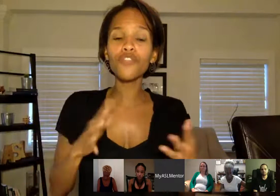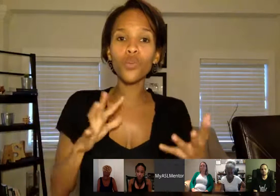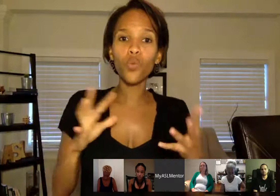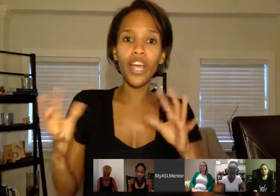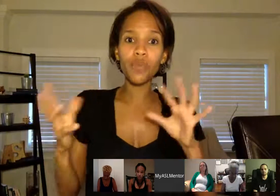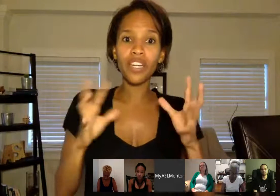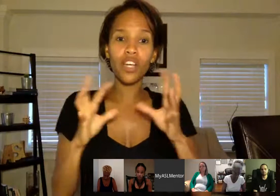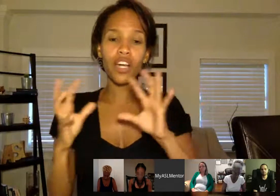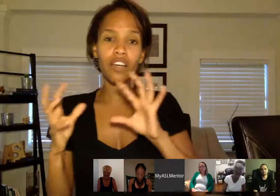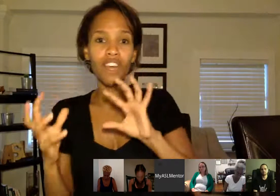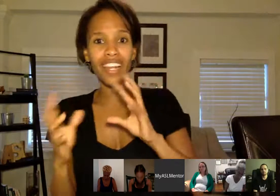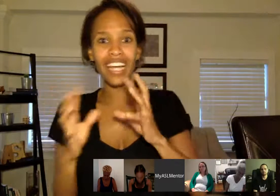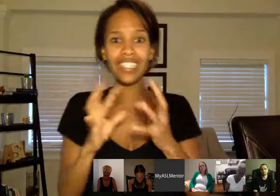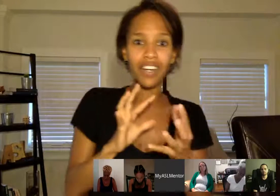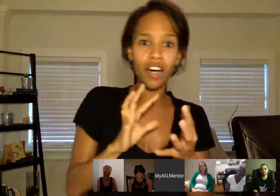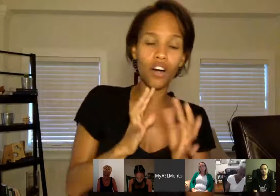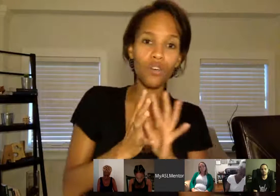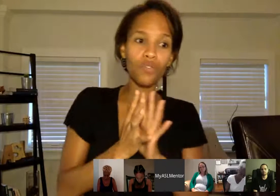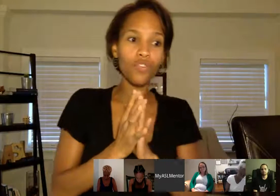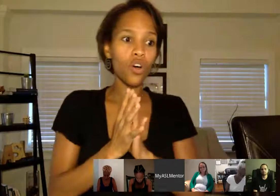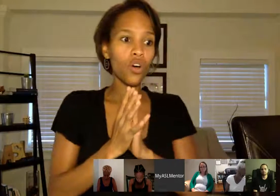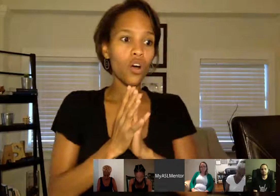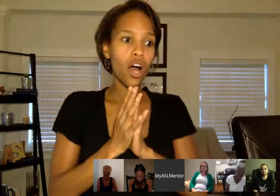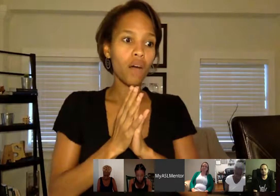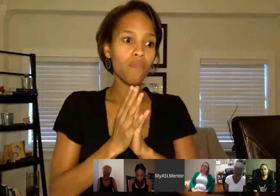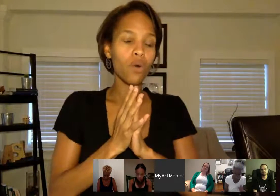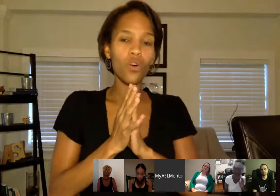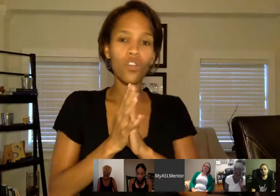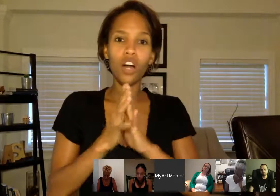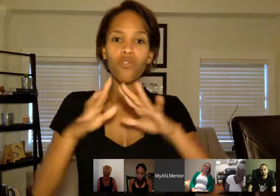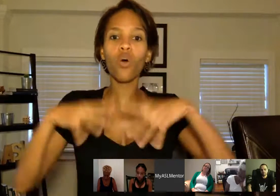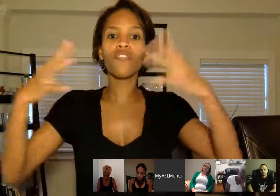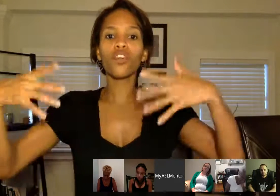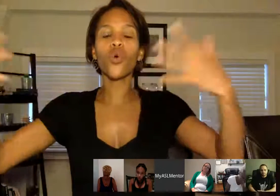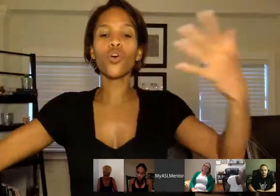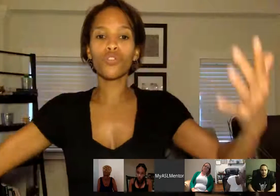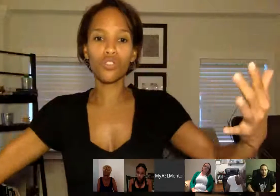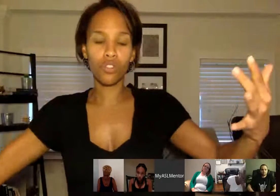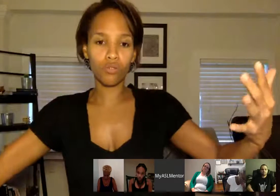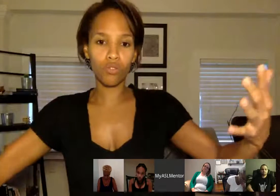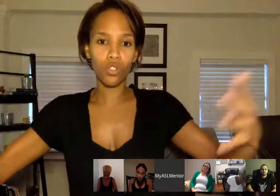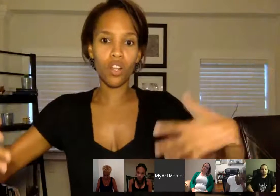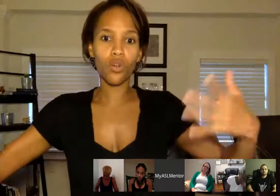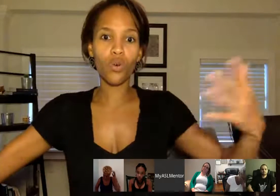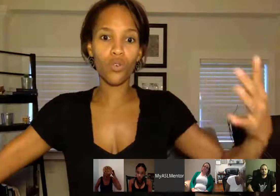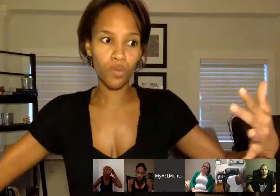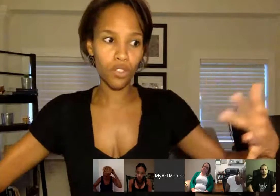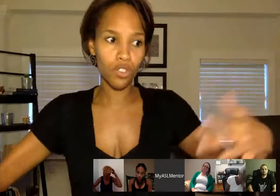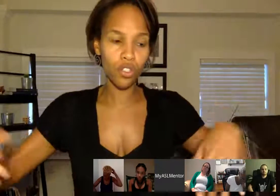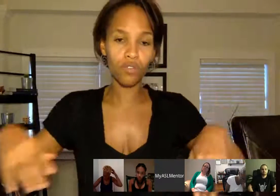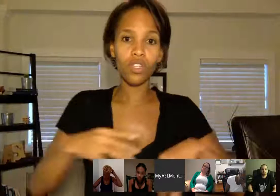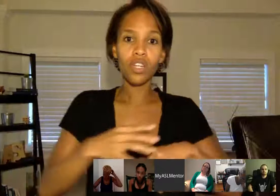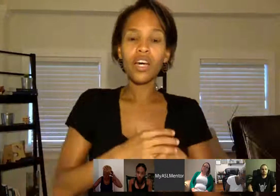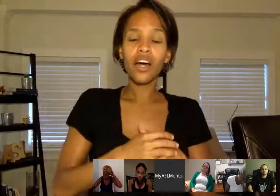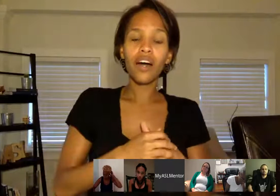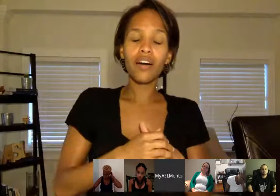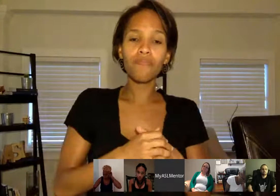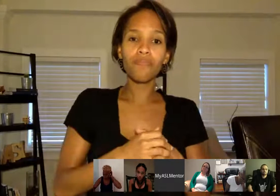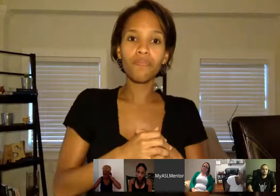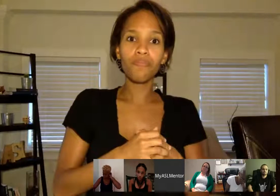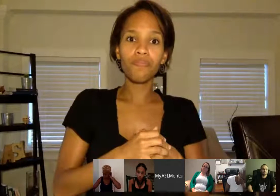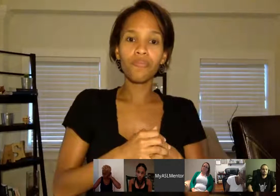several different ways we could convey that idea of one of the cornerstones.